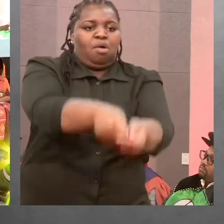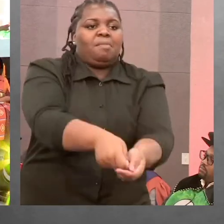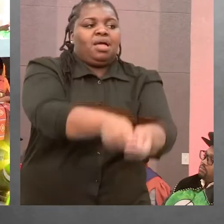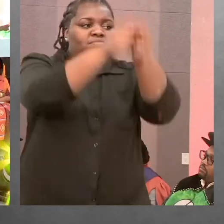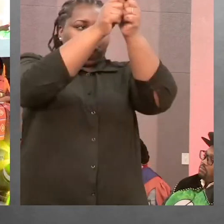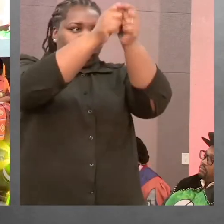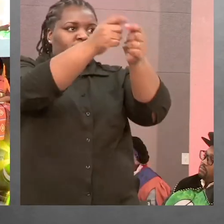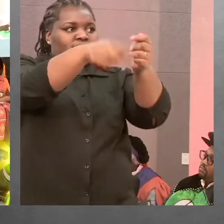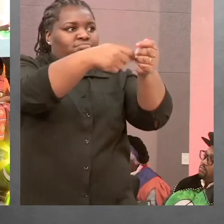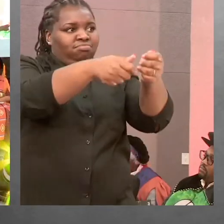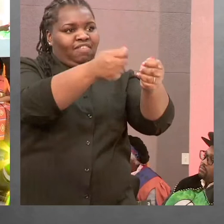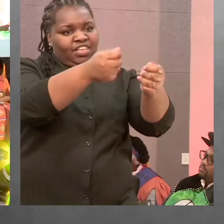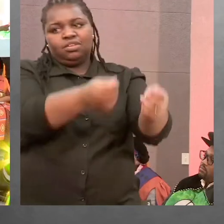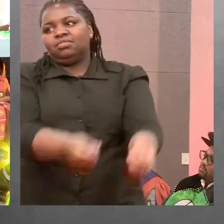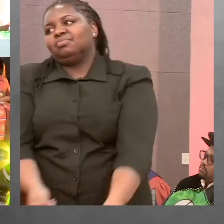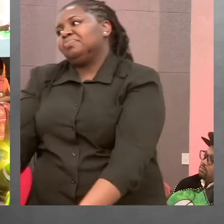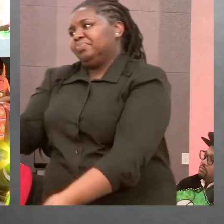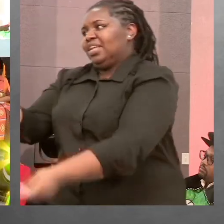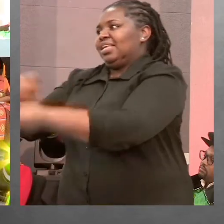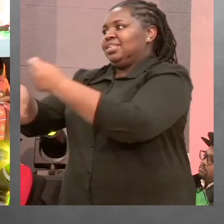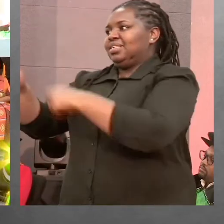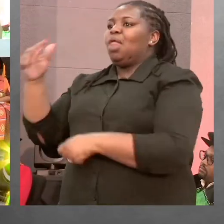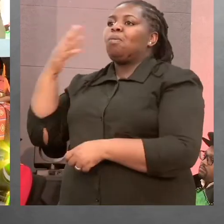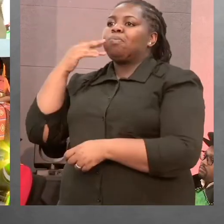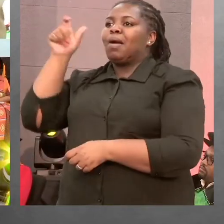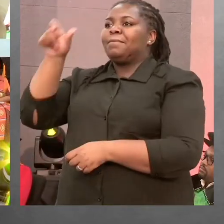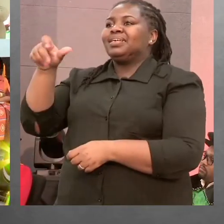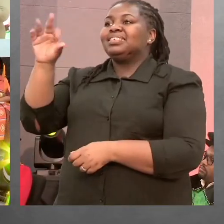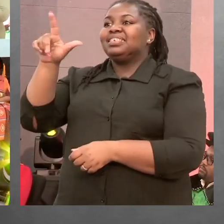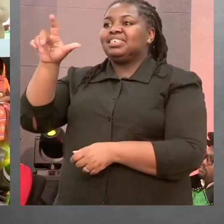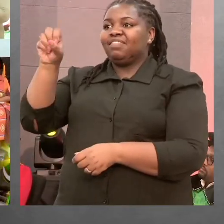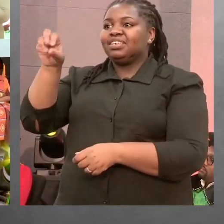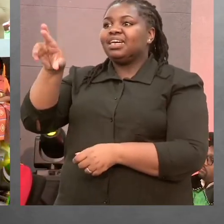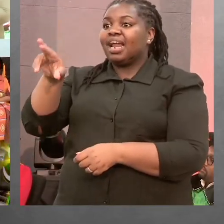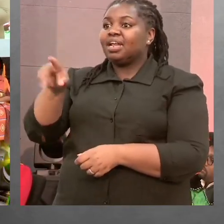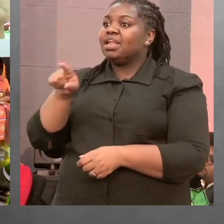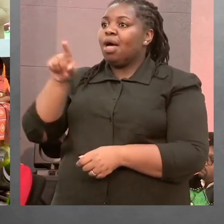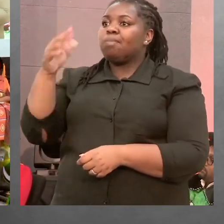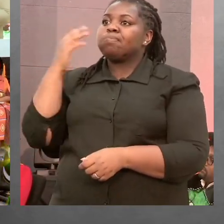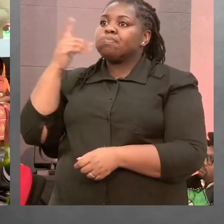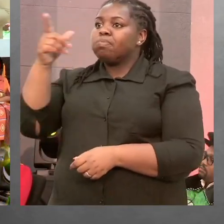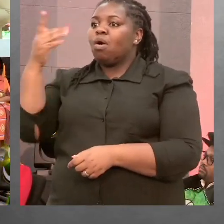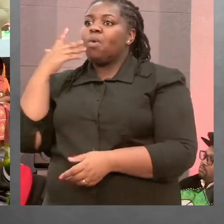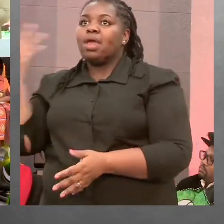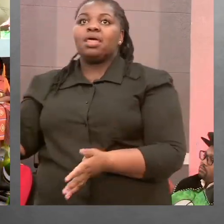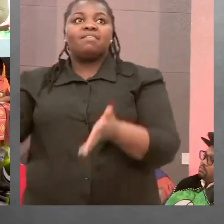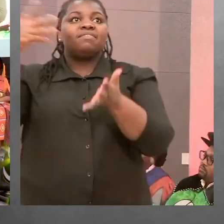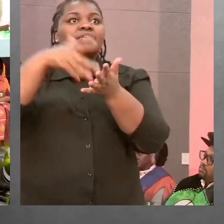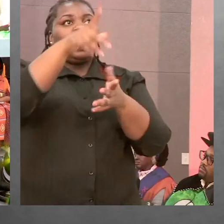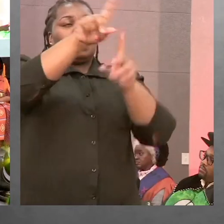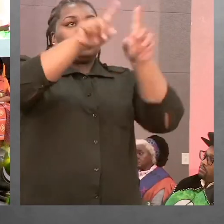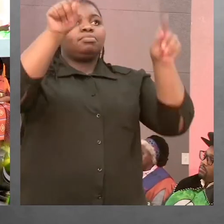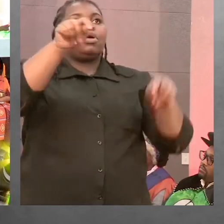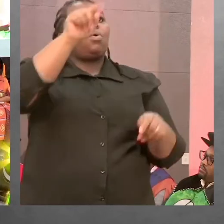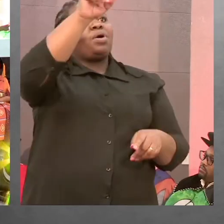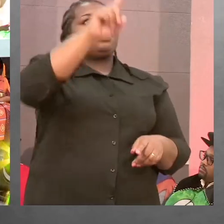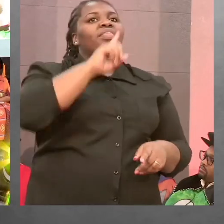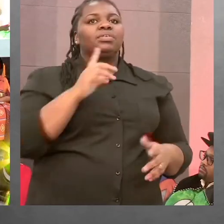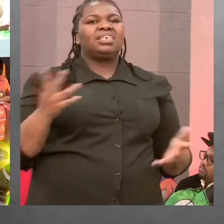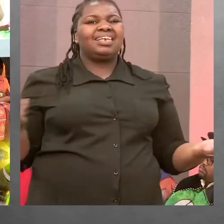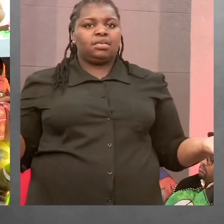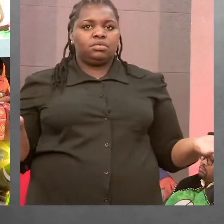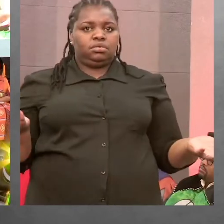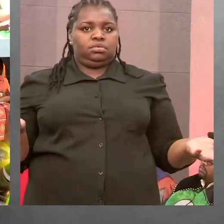I think umlungu wasekapa nge 70 rand. yena lomlungu xa efika ithengise kapa yi 1000 rand.